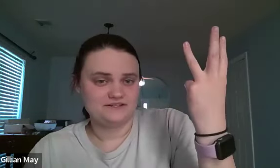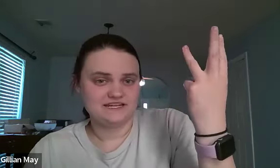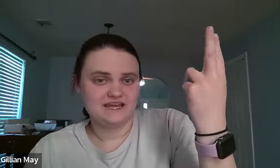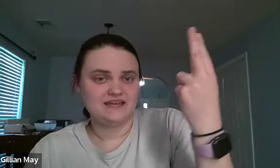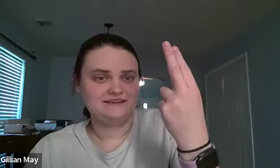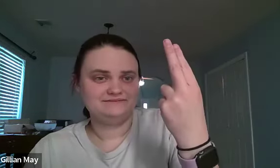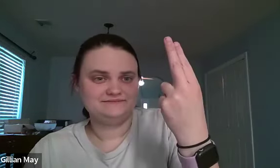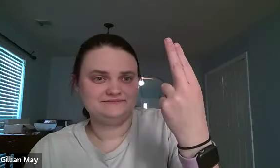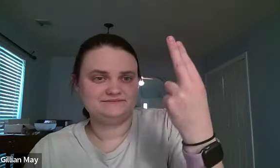Thursday,